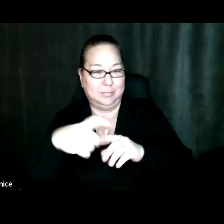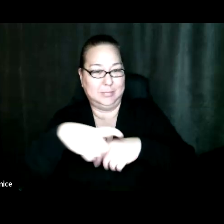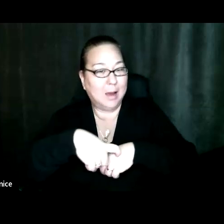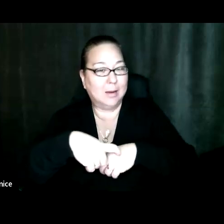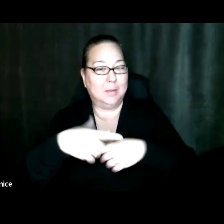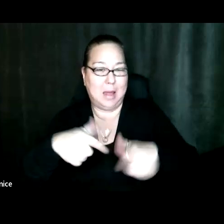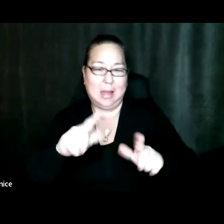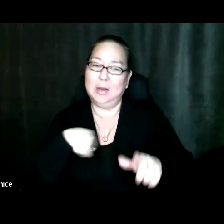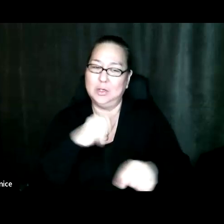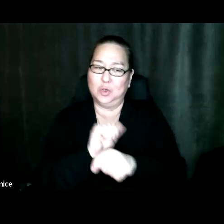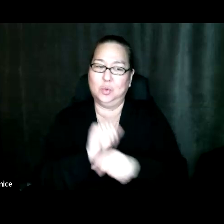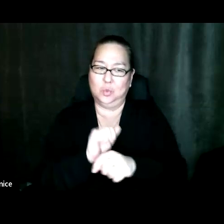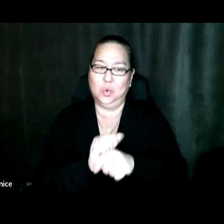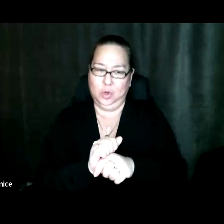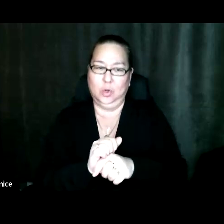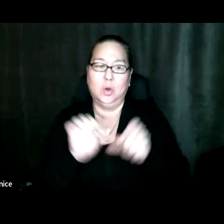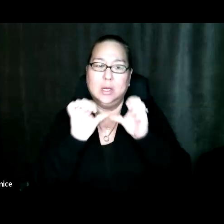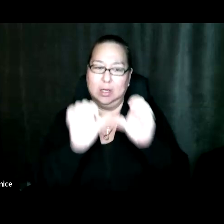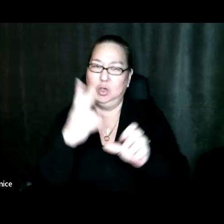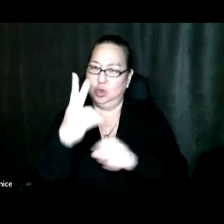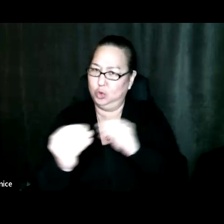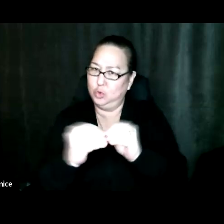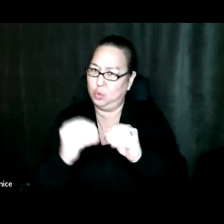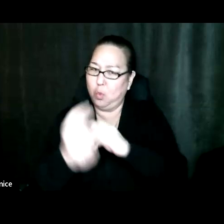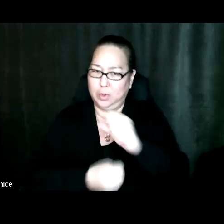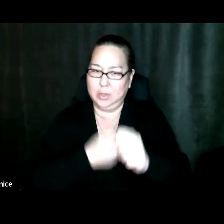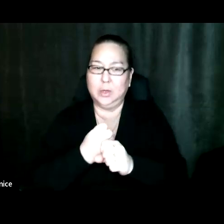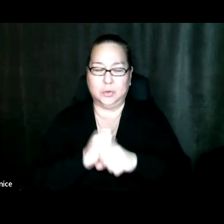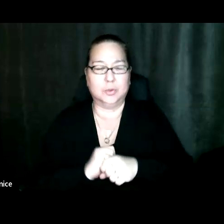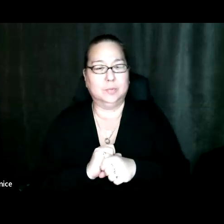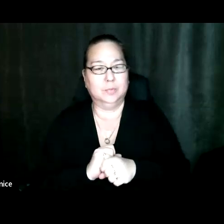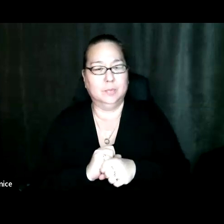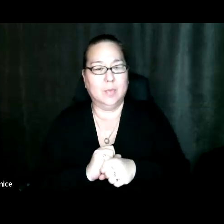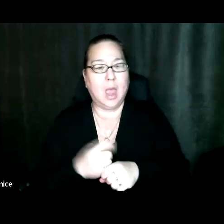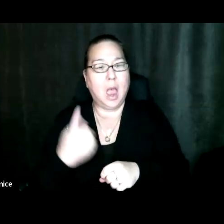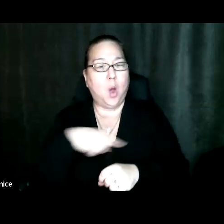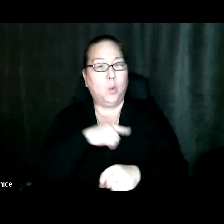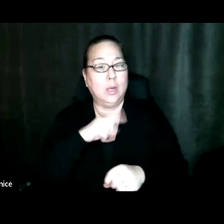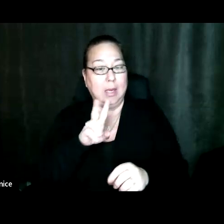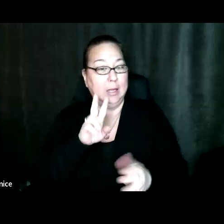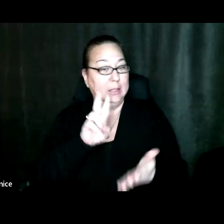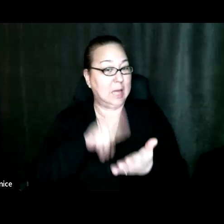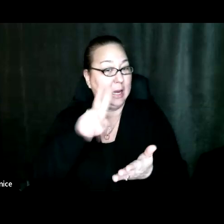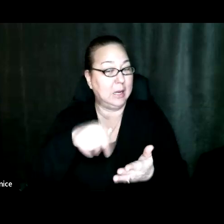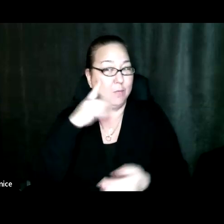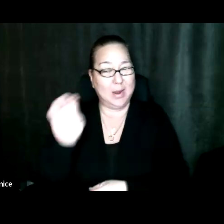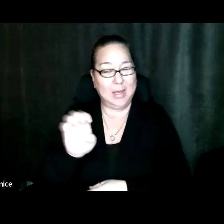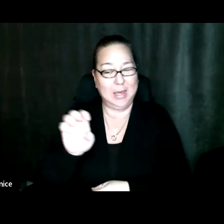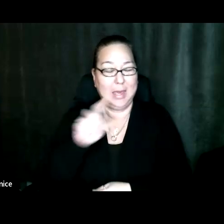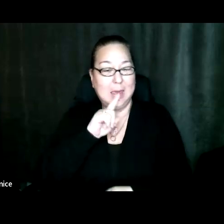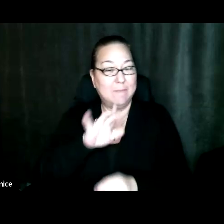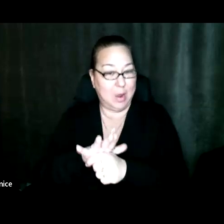enrolled in the E-Verify program with the federal government. We believe that enrolling in E-Verify is an important step in ensuring that